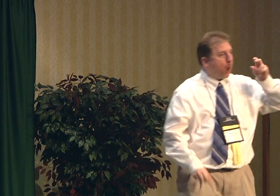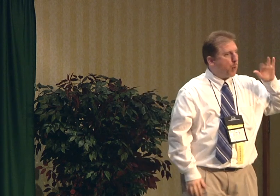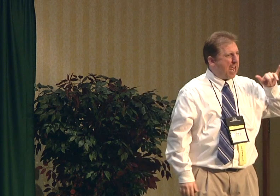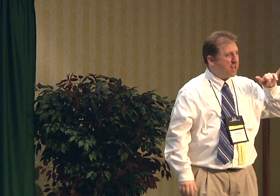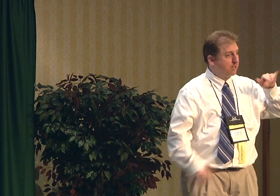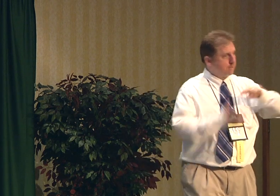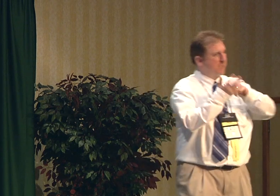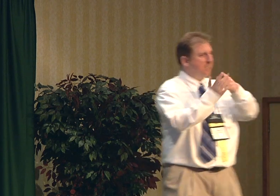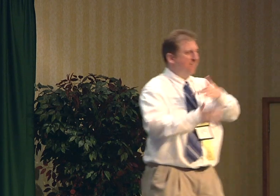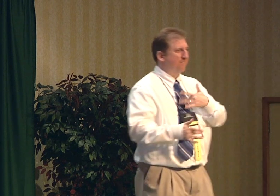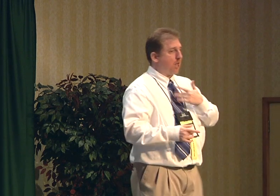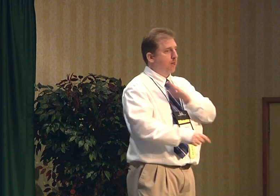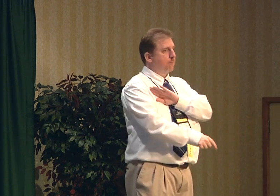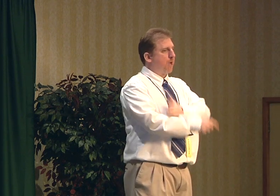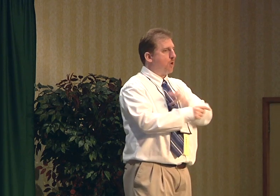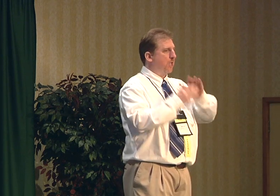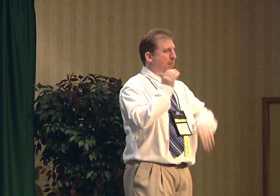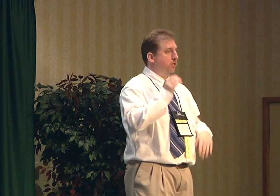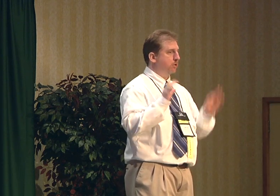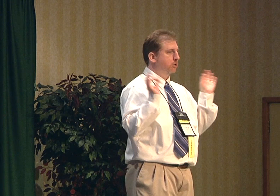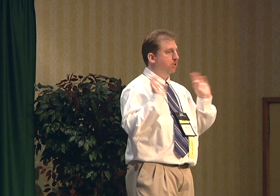They took away, meaning they felt powerless.